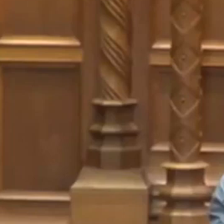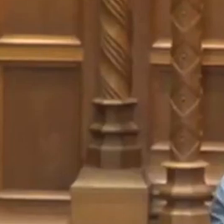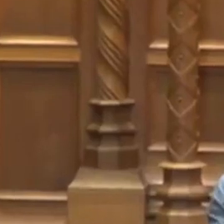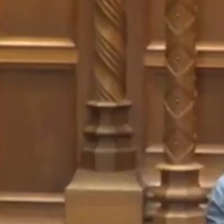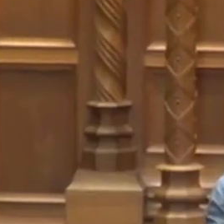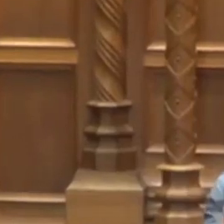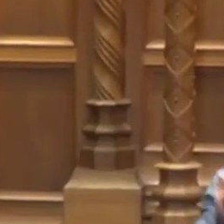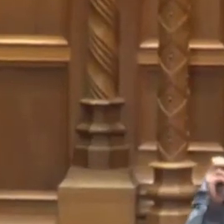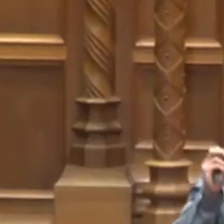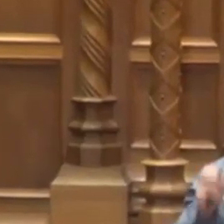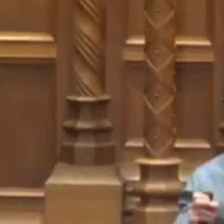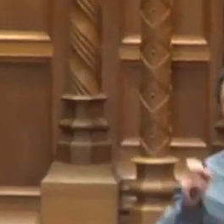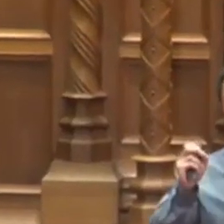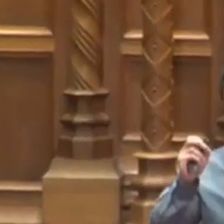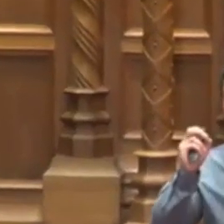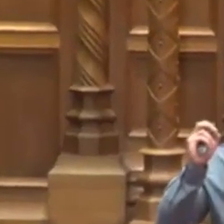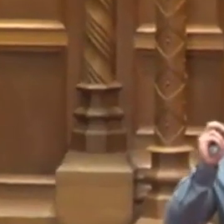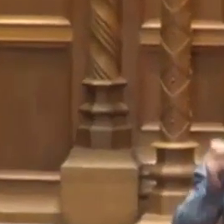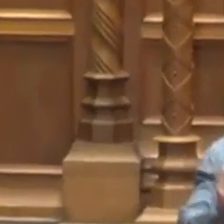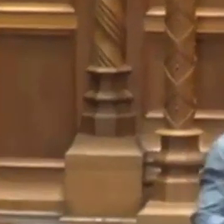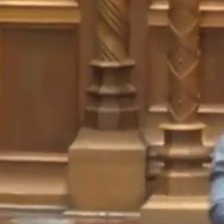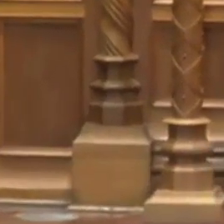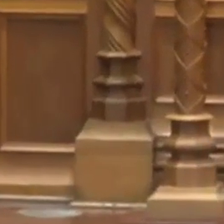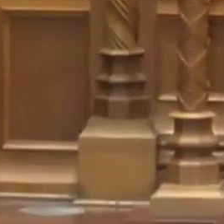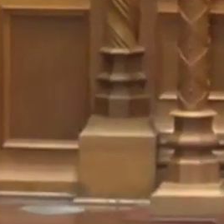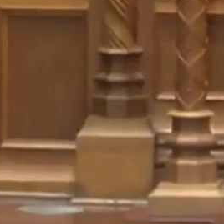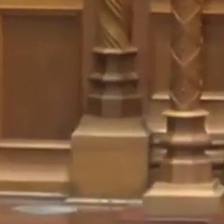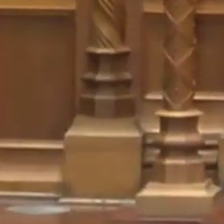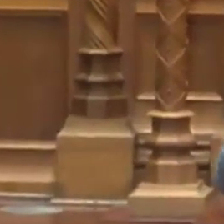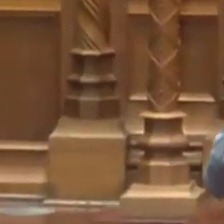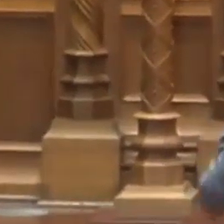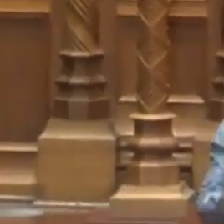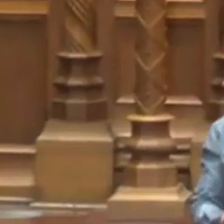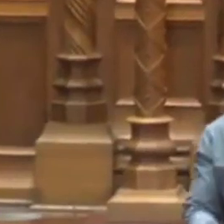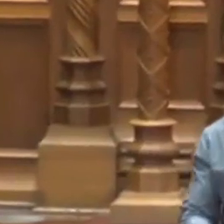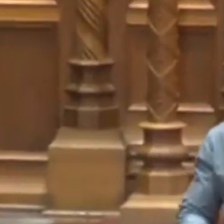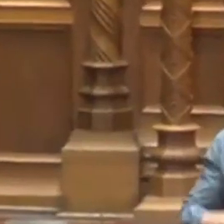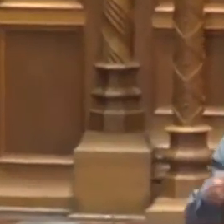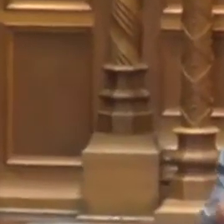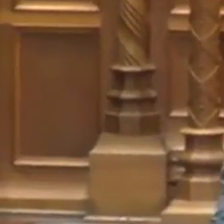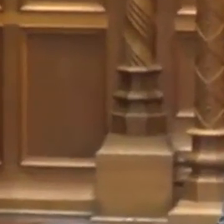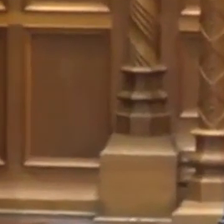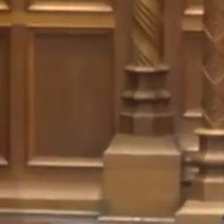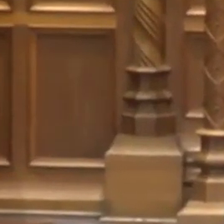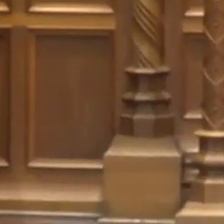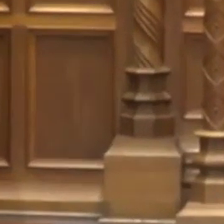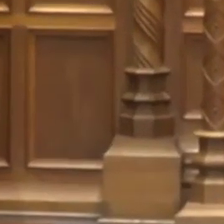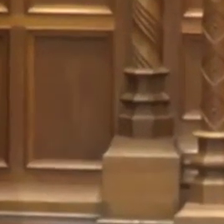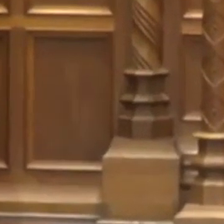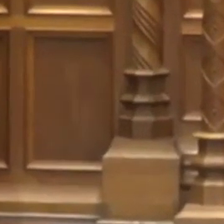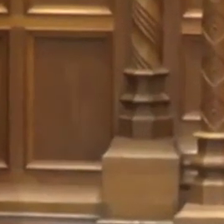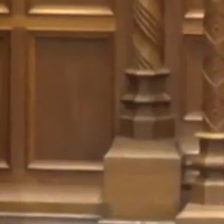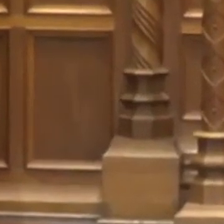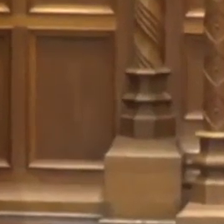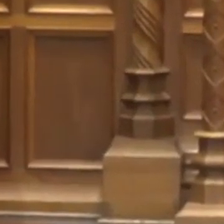digital technology, just like when humans first discovered fire or when humans first discovered stone tools. We live